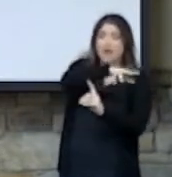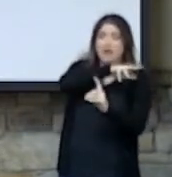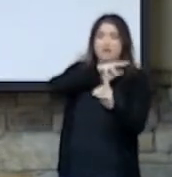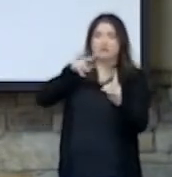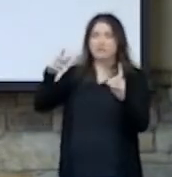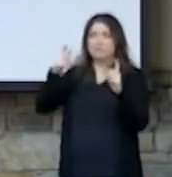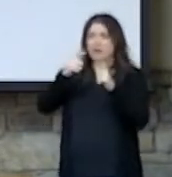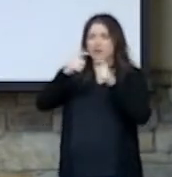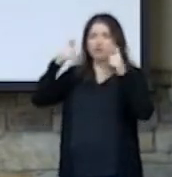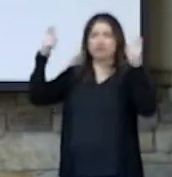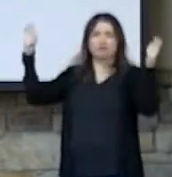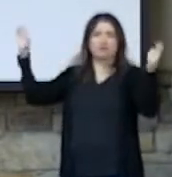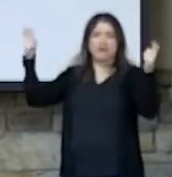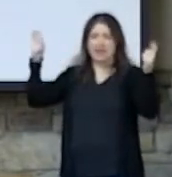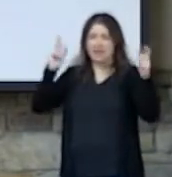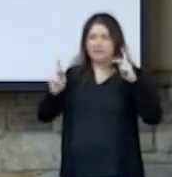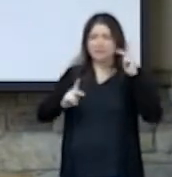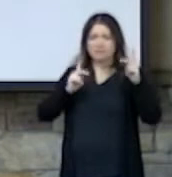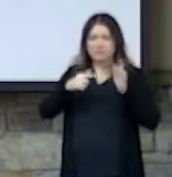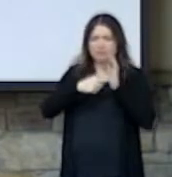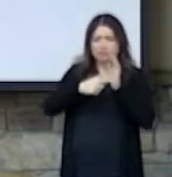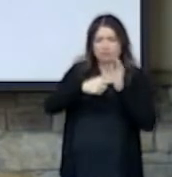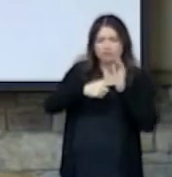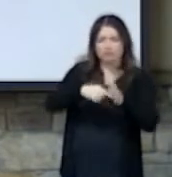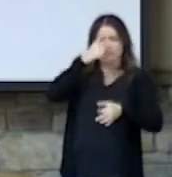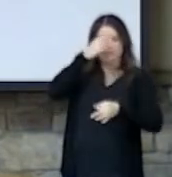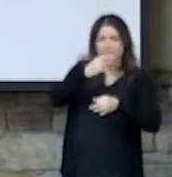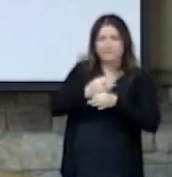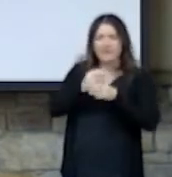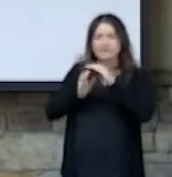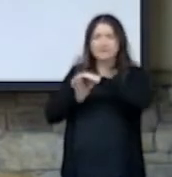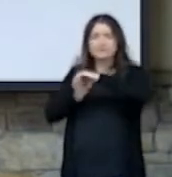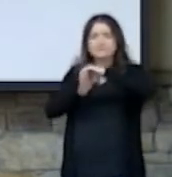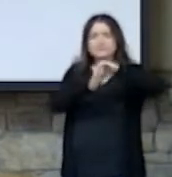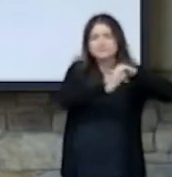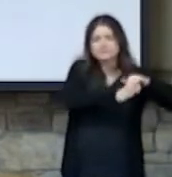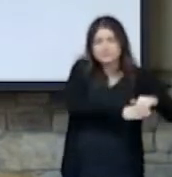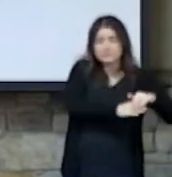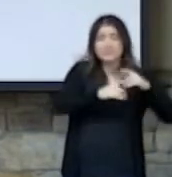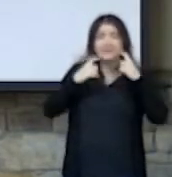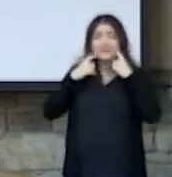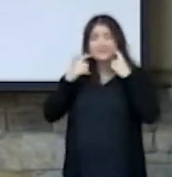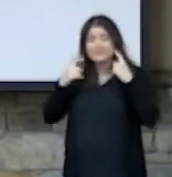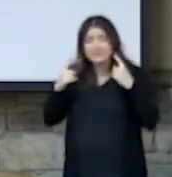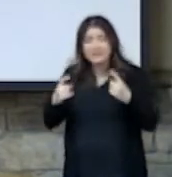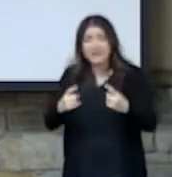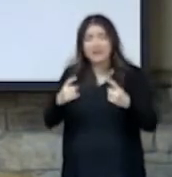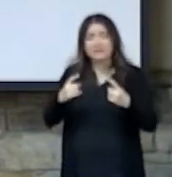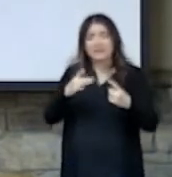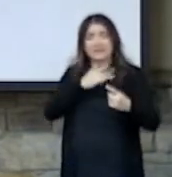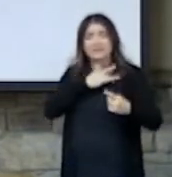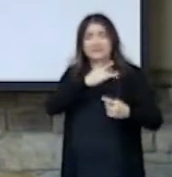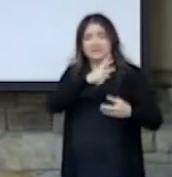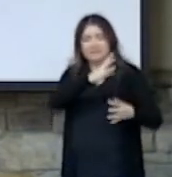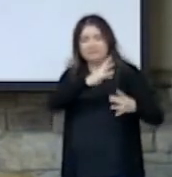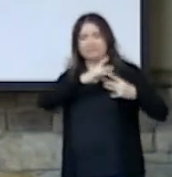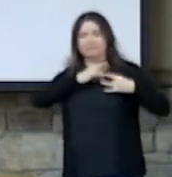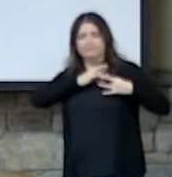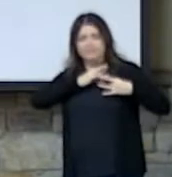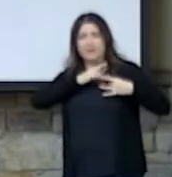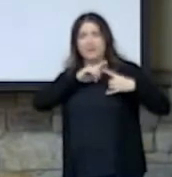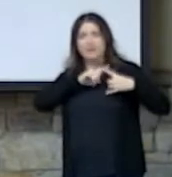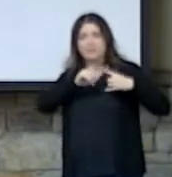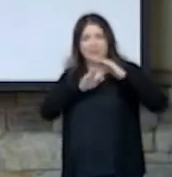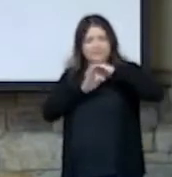great a cloud of witnesses, let us also lay aside every weight and sin which clings so closely, and let us run